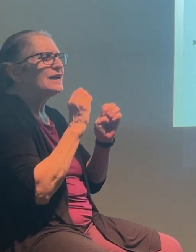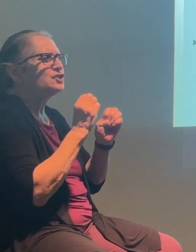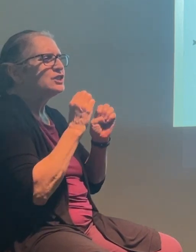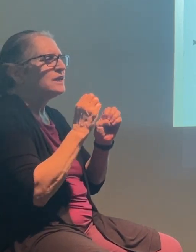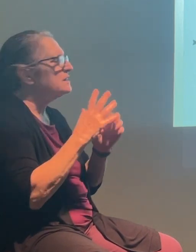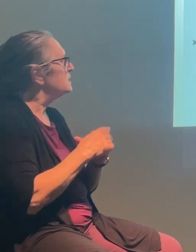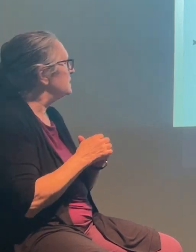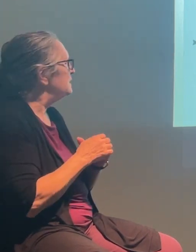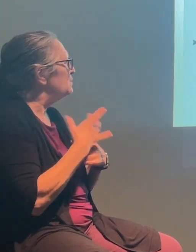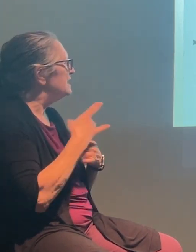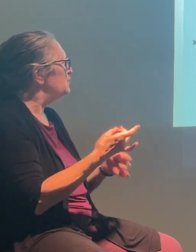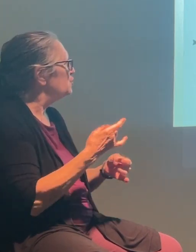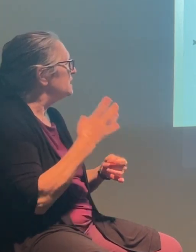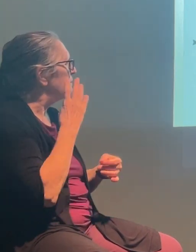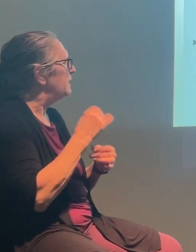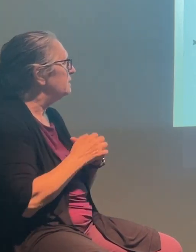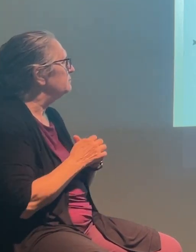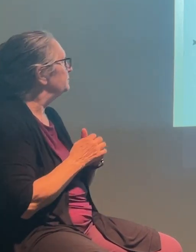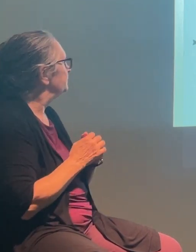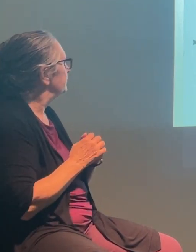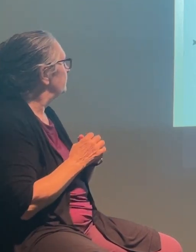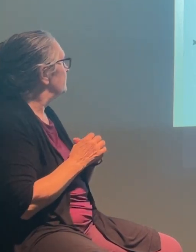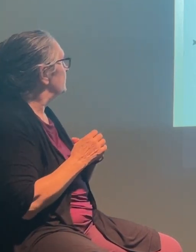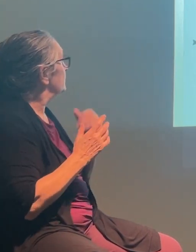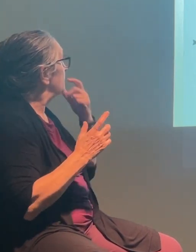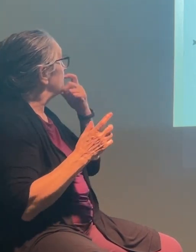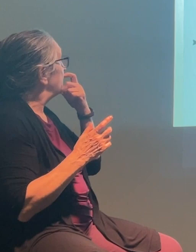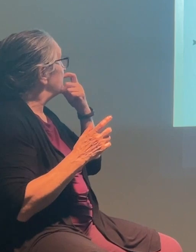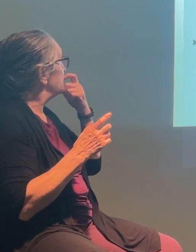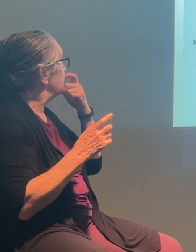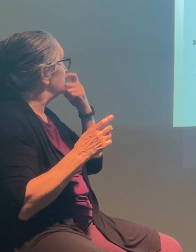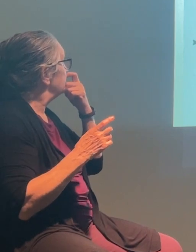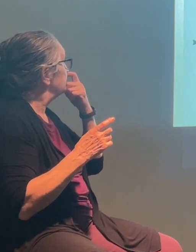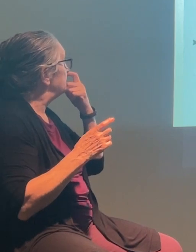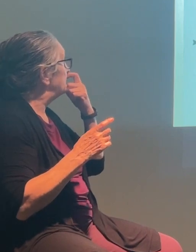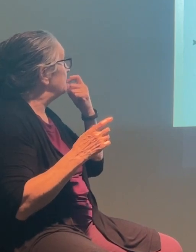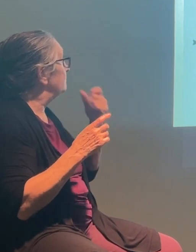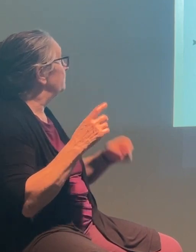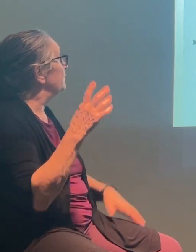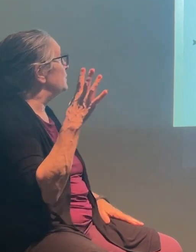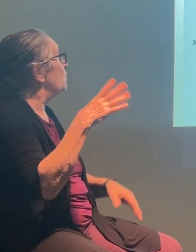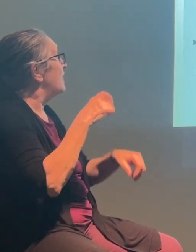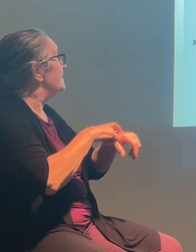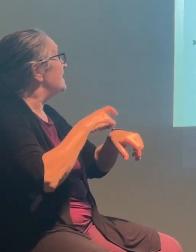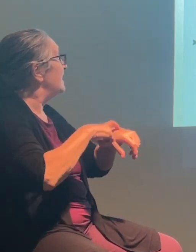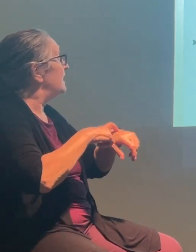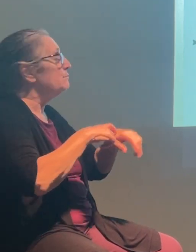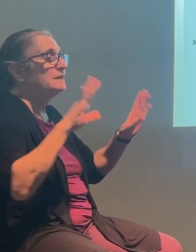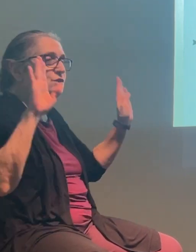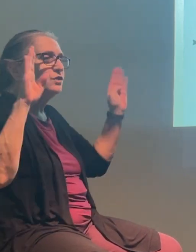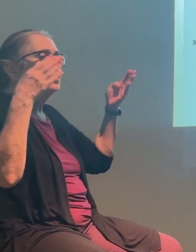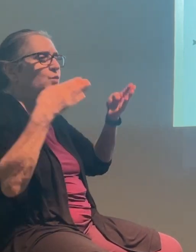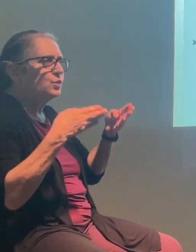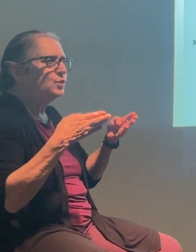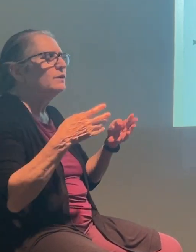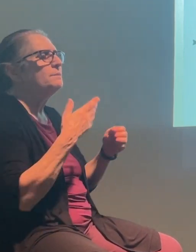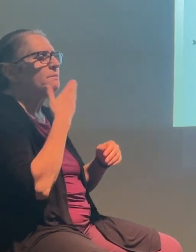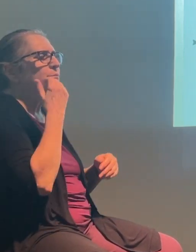man. And fine-tuning his style. So, but also by that time, 1920, you start having